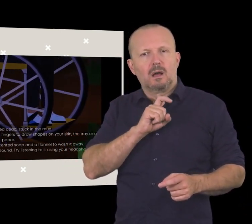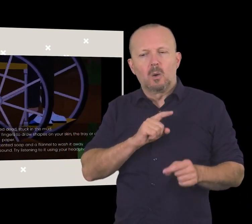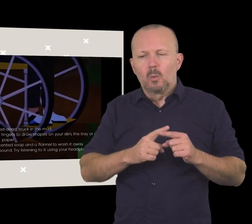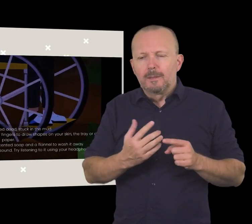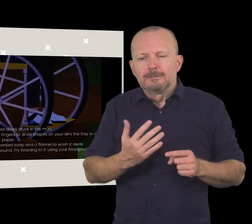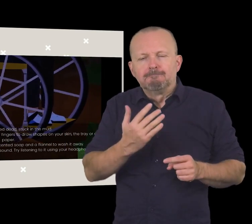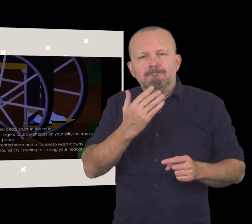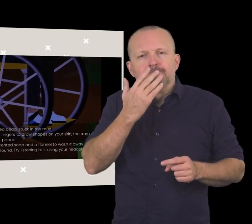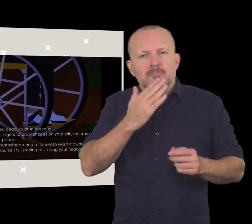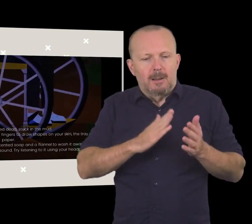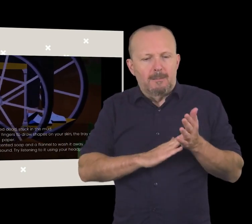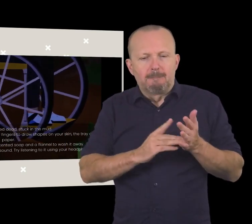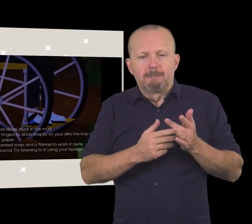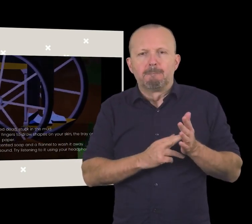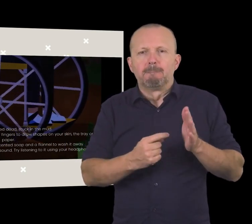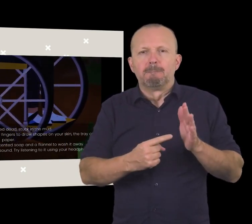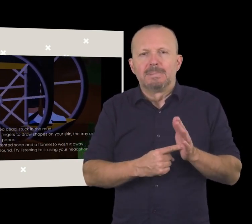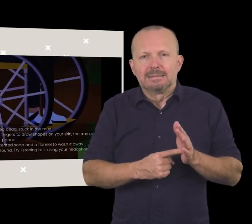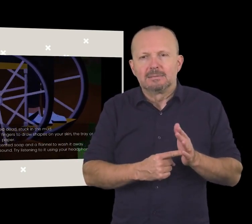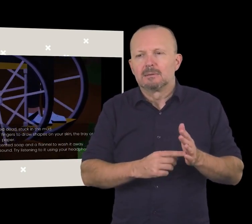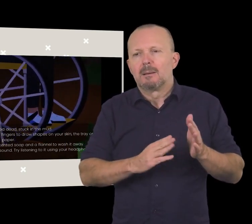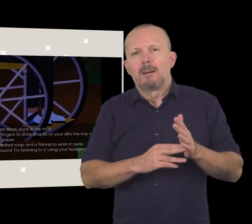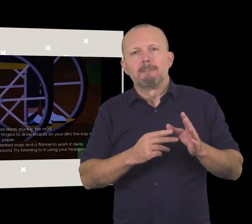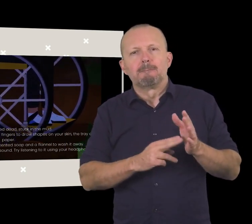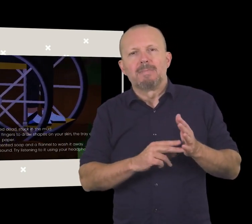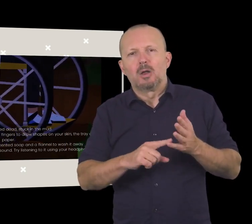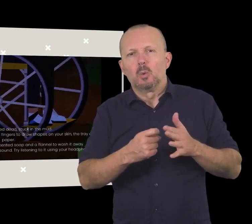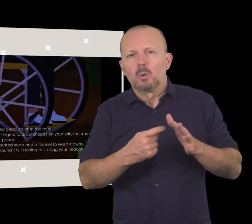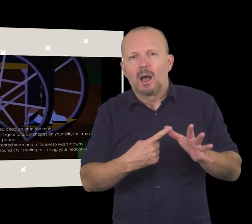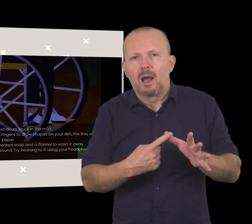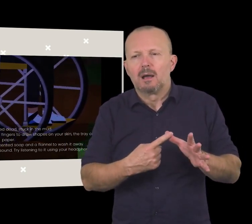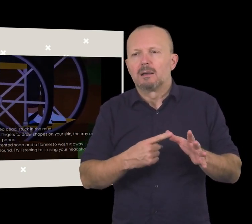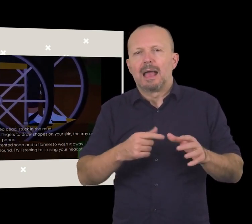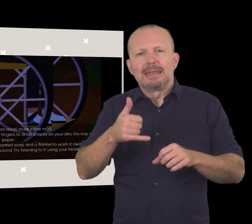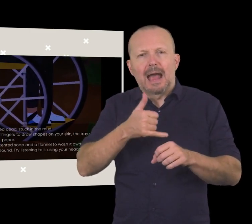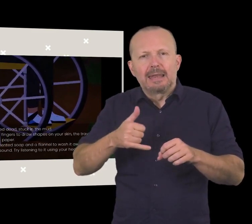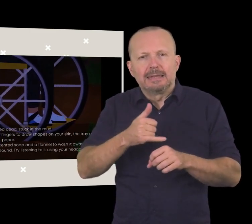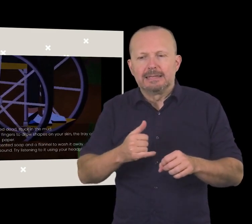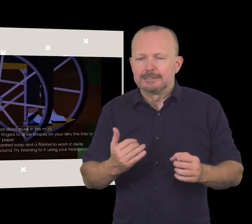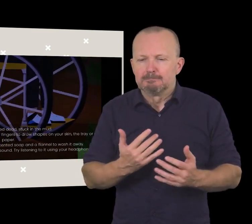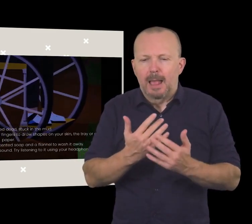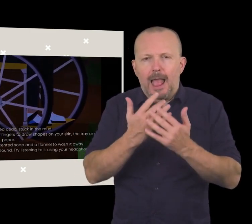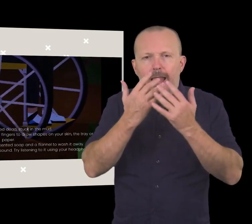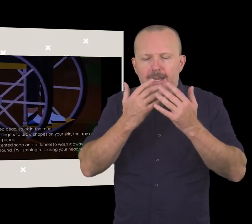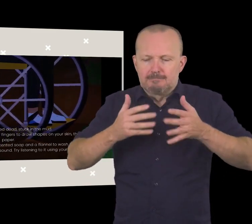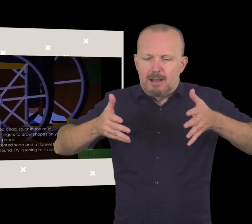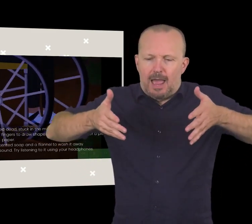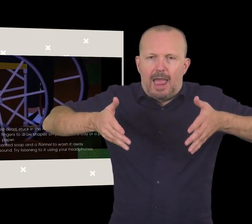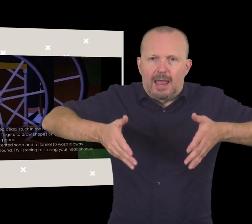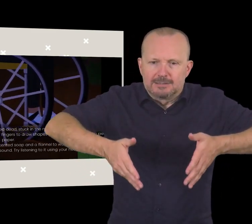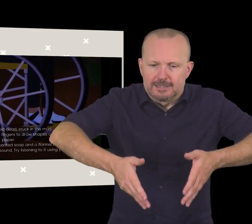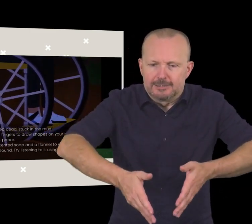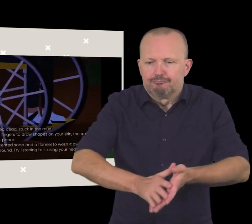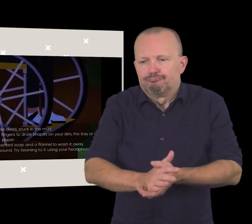I'm going to plunge my hands into this beautiful warm water that smells of mint and